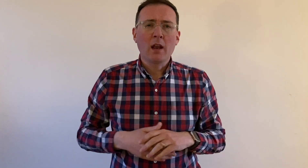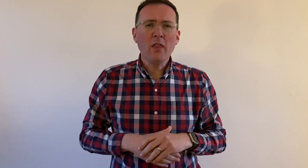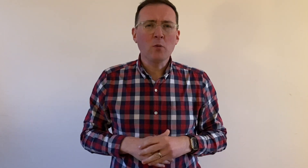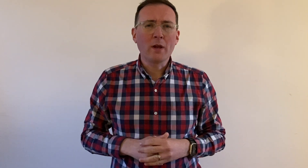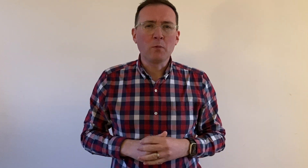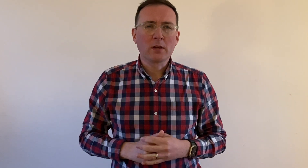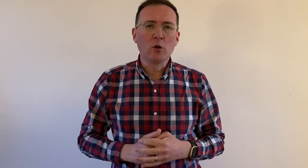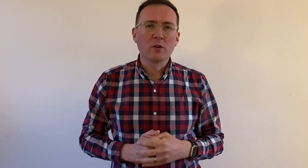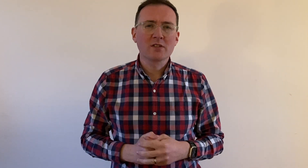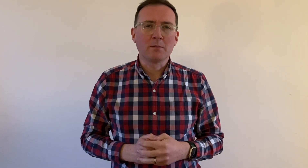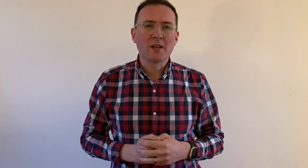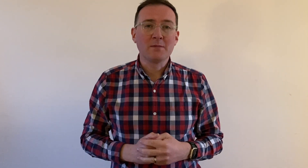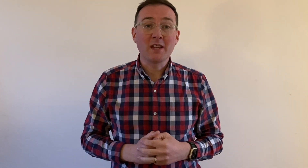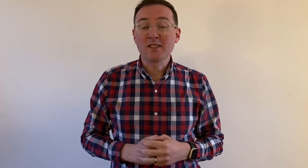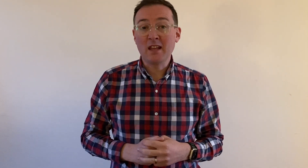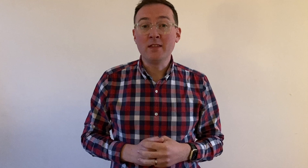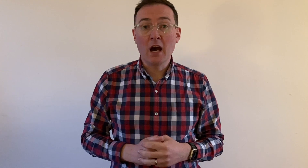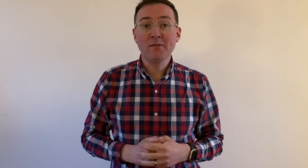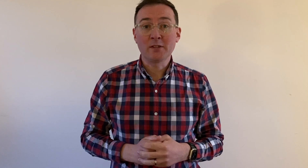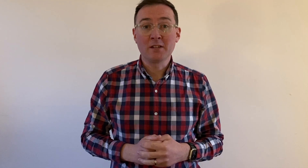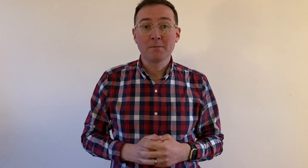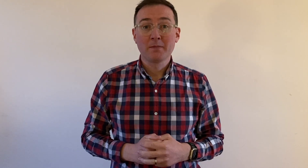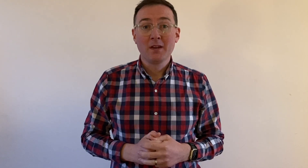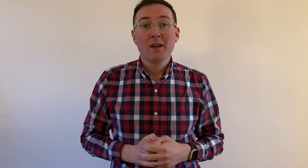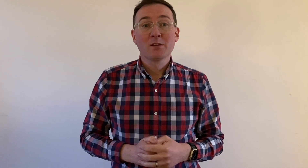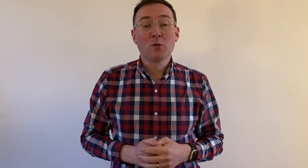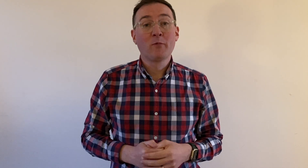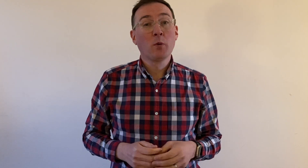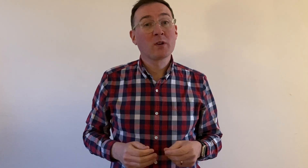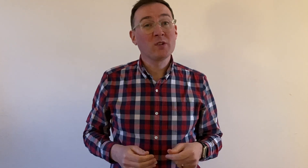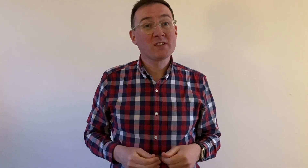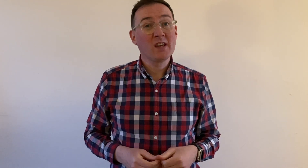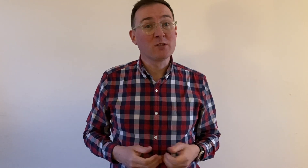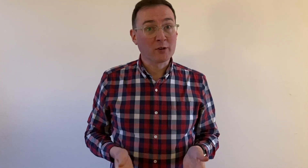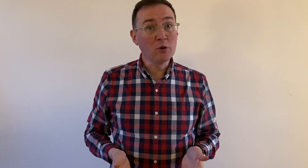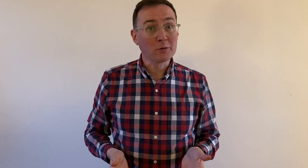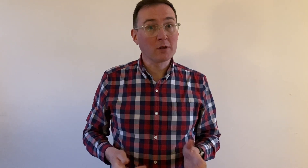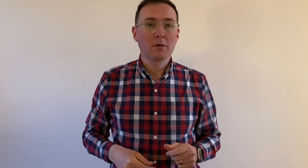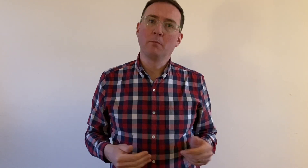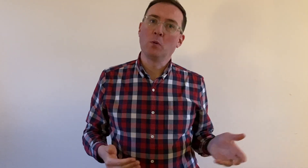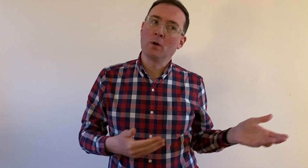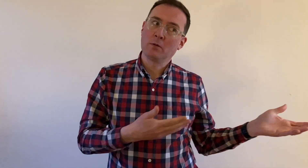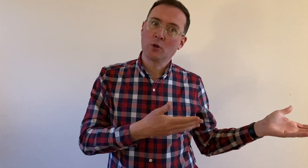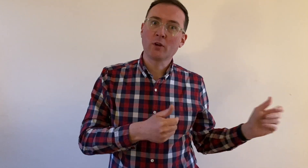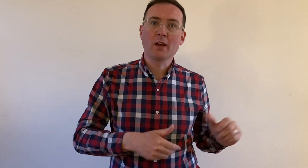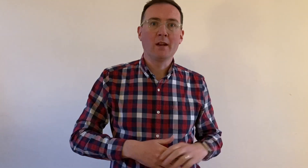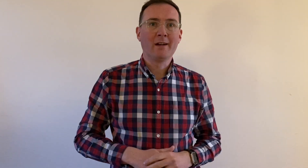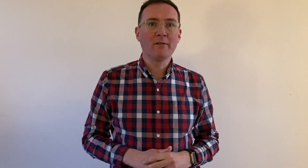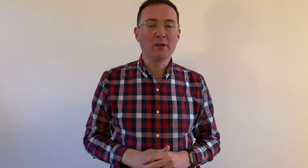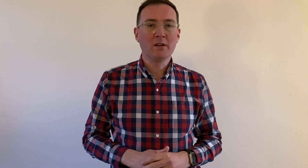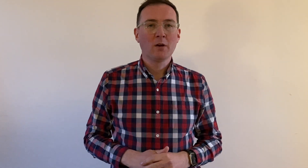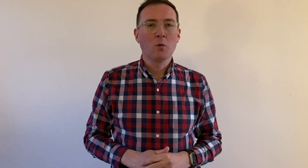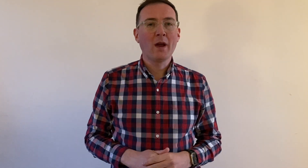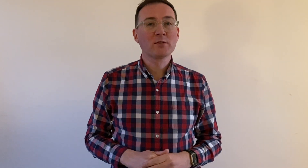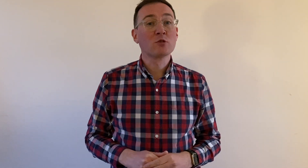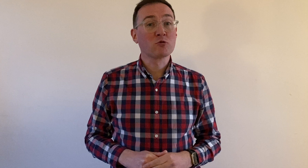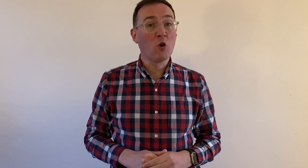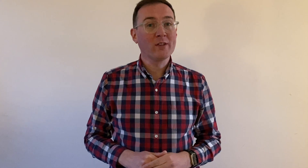Another way we cook sometimes is in the oven. So if we were going to say to cook, but we're cooking it in an oven, we have to draw the